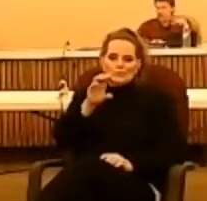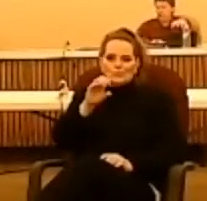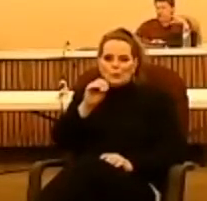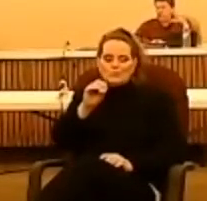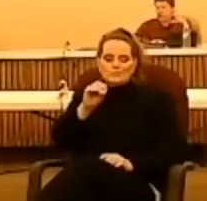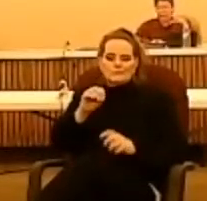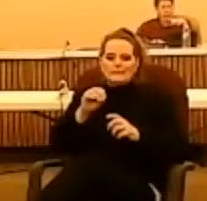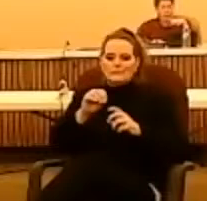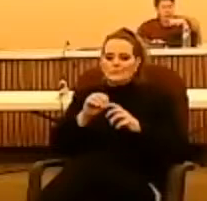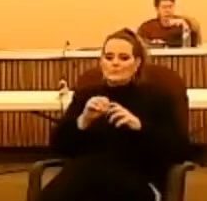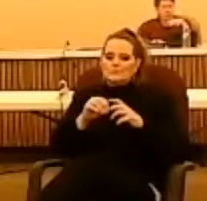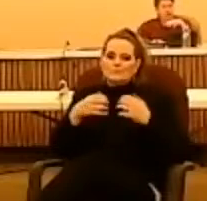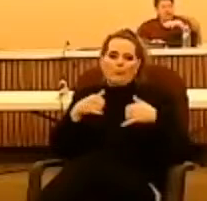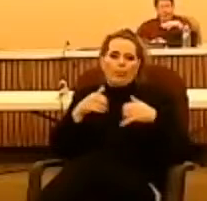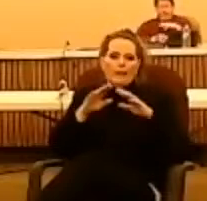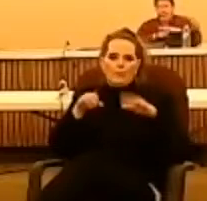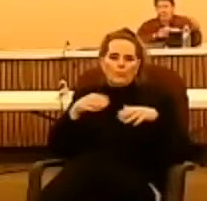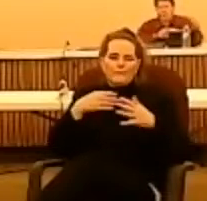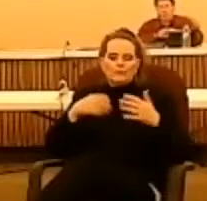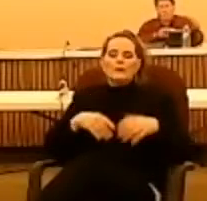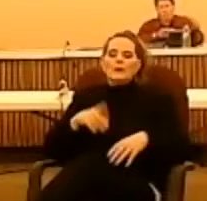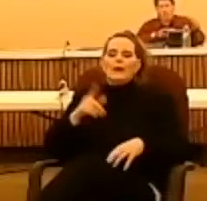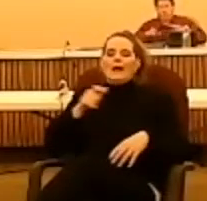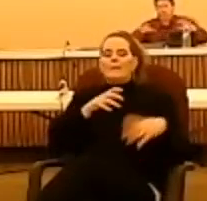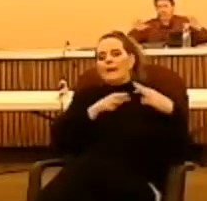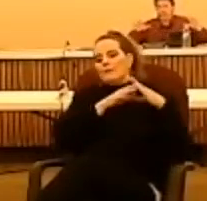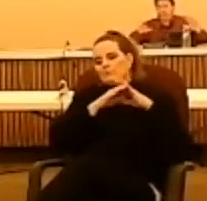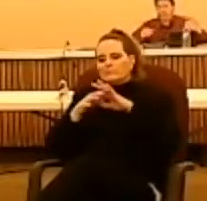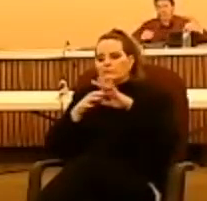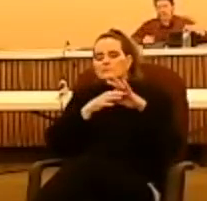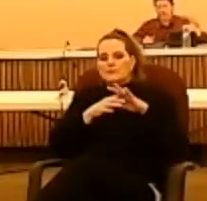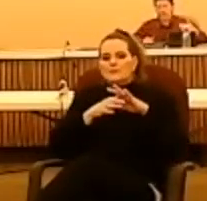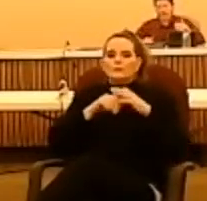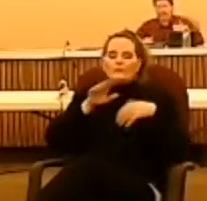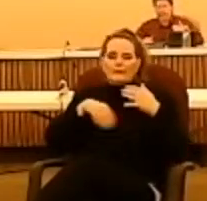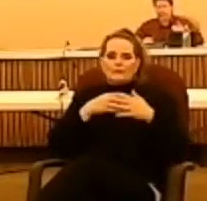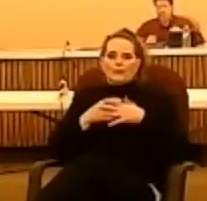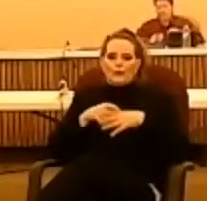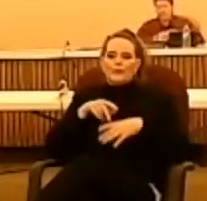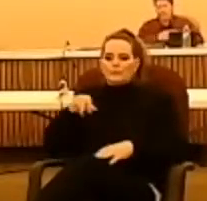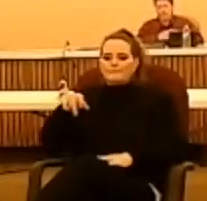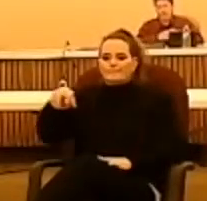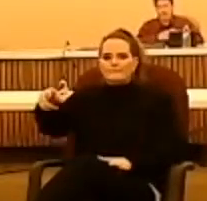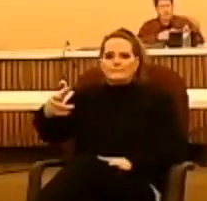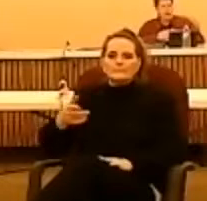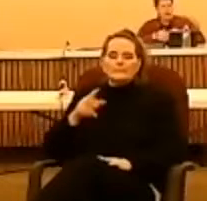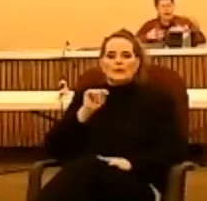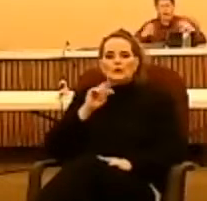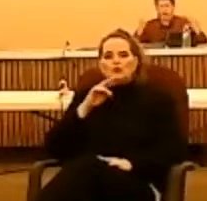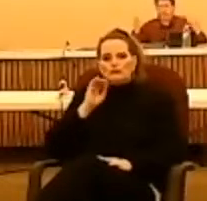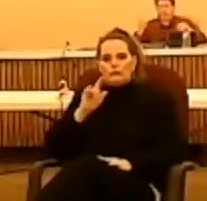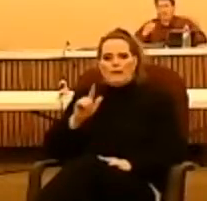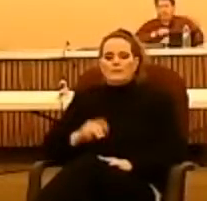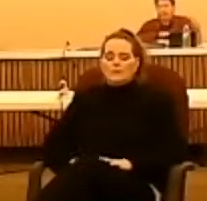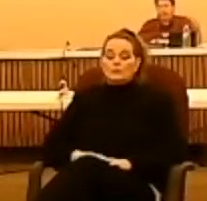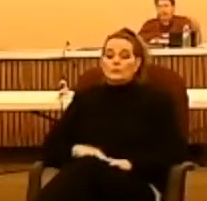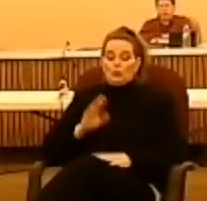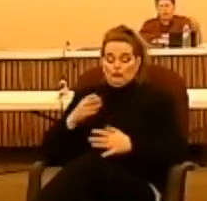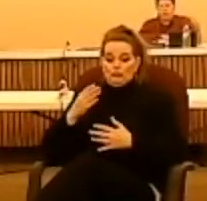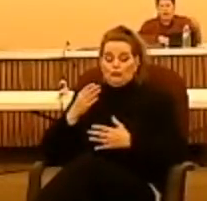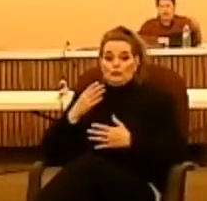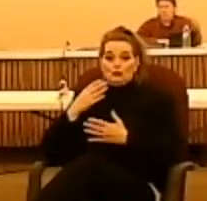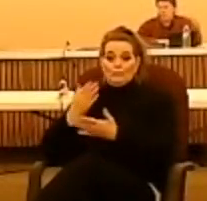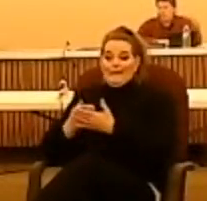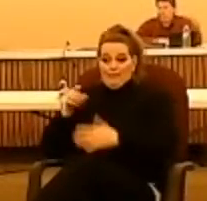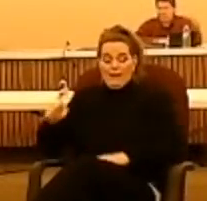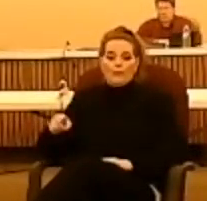clubhouse and swimming pool in that area. And that ties into the whole trail network. So once you get there, you can go down any of the trails in Riverton. So